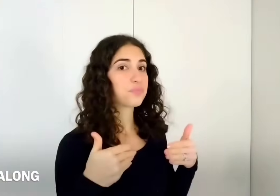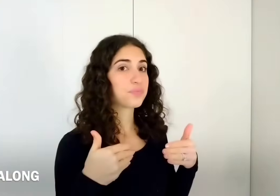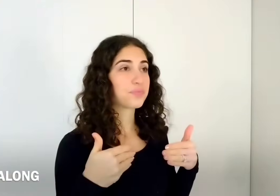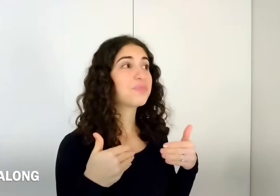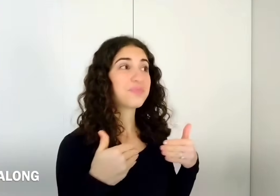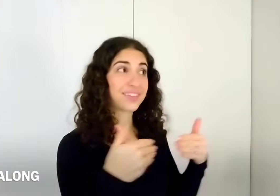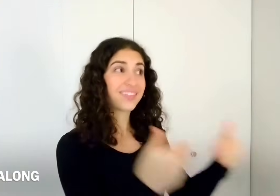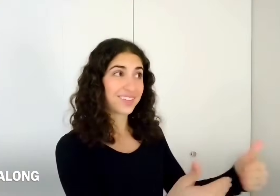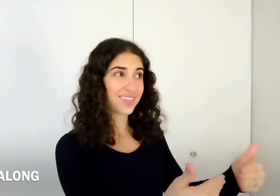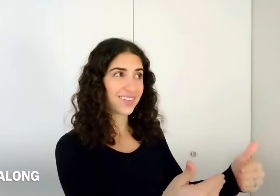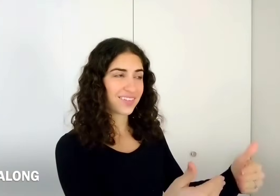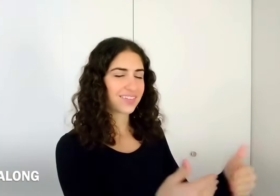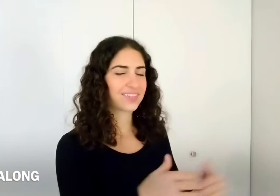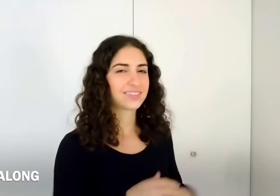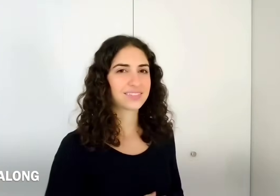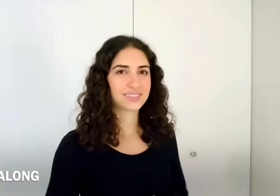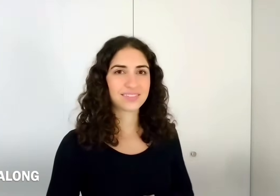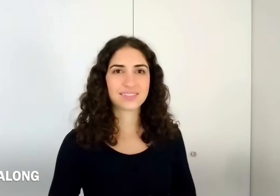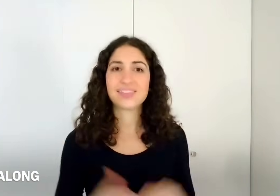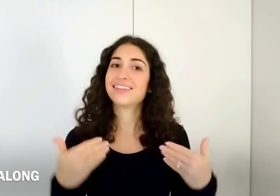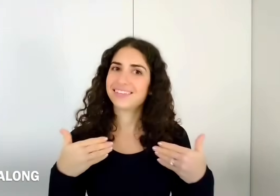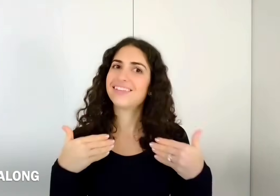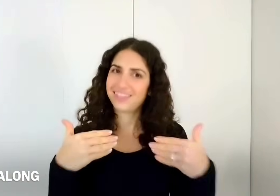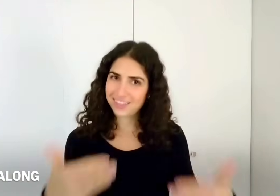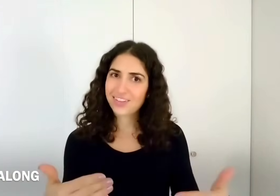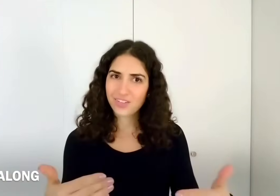These hand shapes, get along, or get along well.